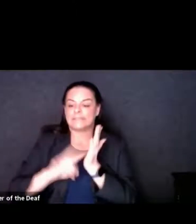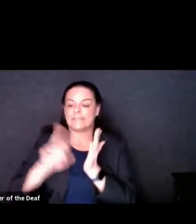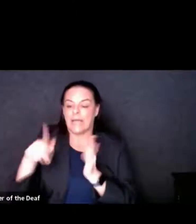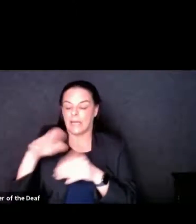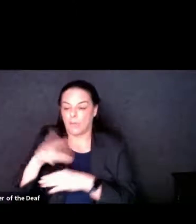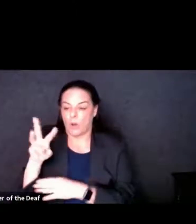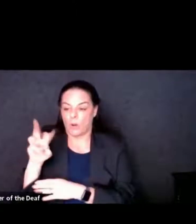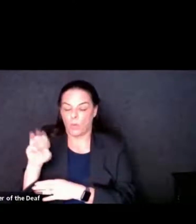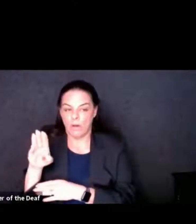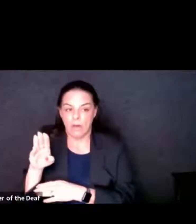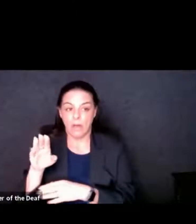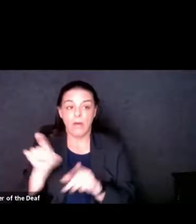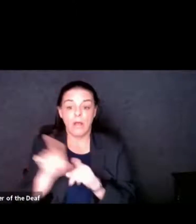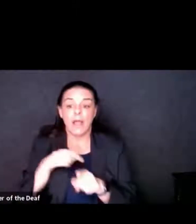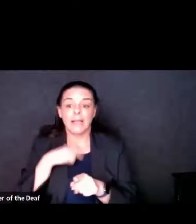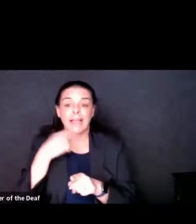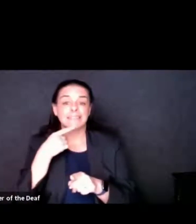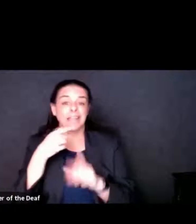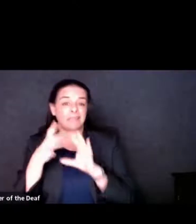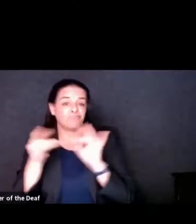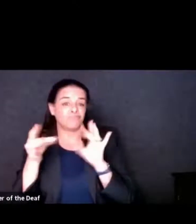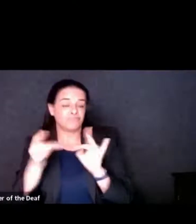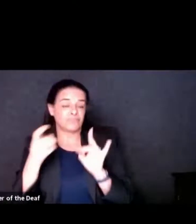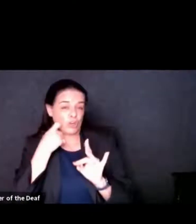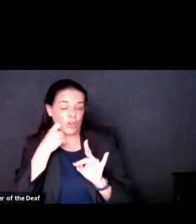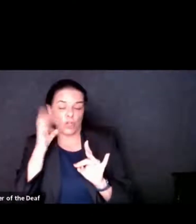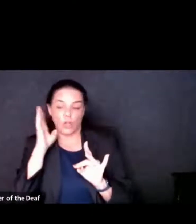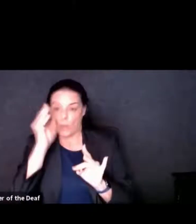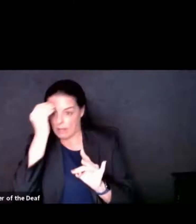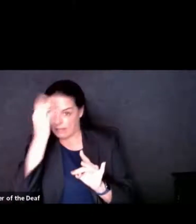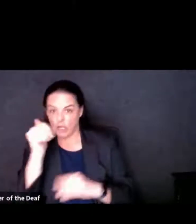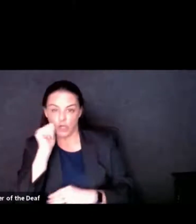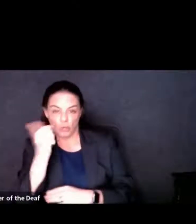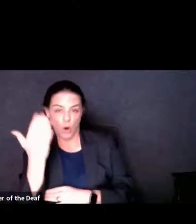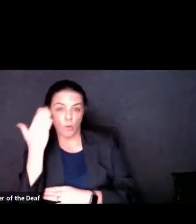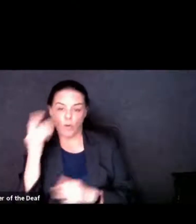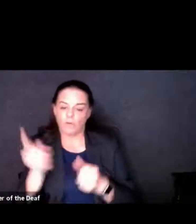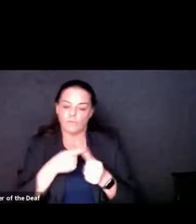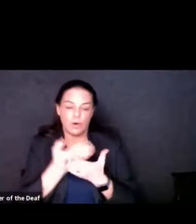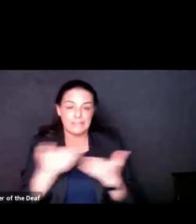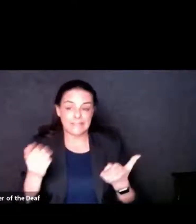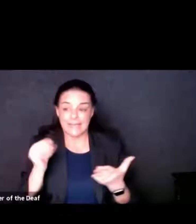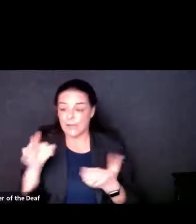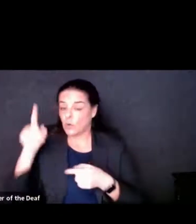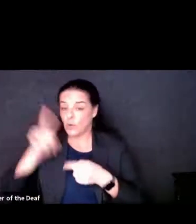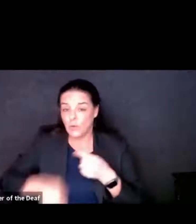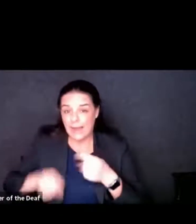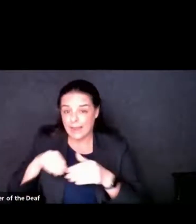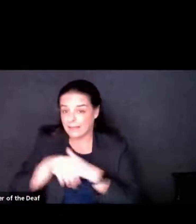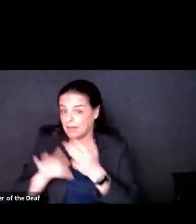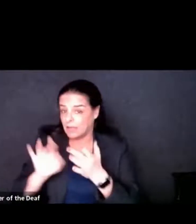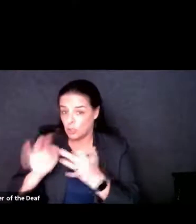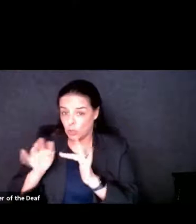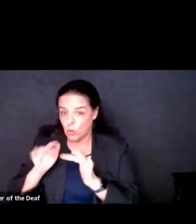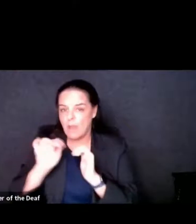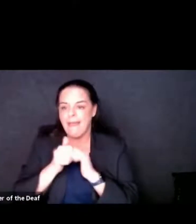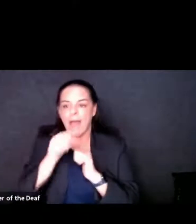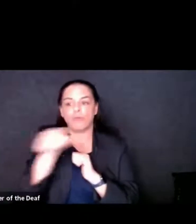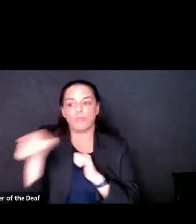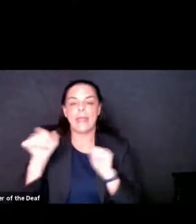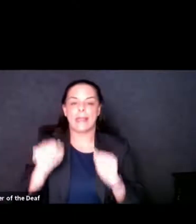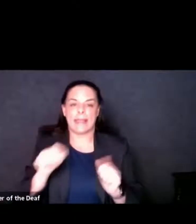And then again, like I said in the opening statements, we'll put out first thing in the morning how people that cannot access through the internet can register as well.